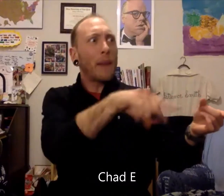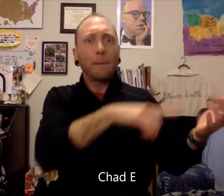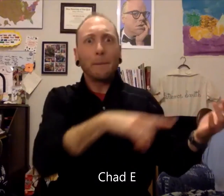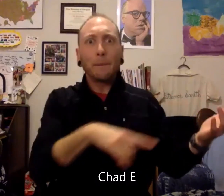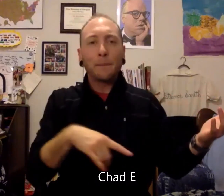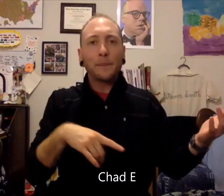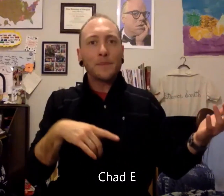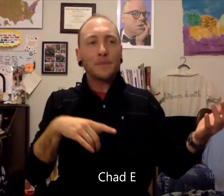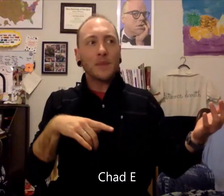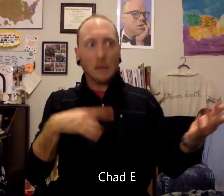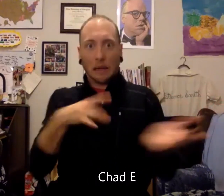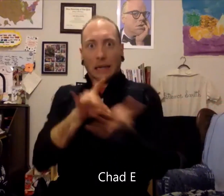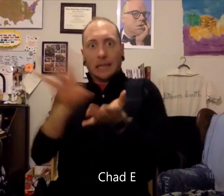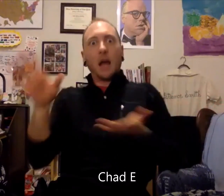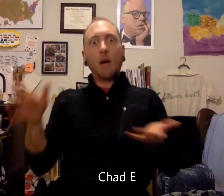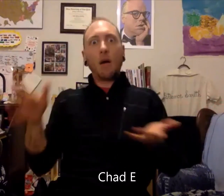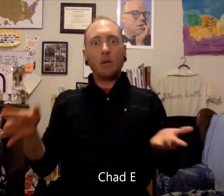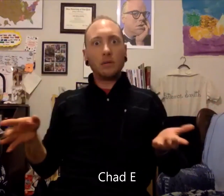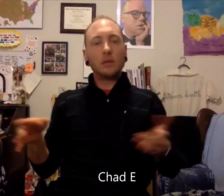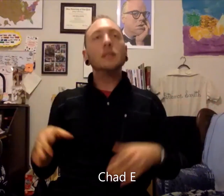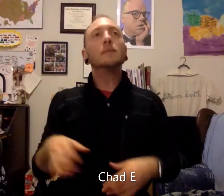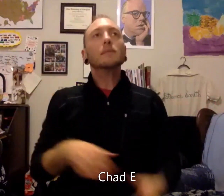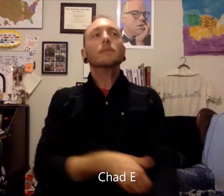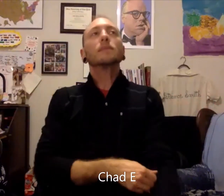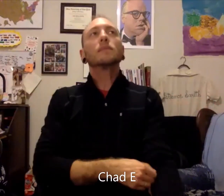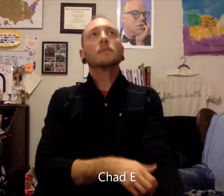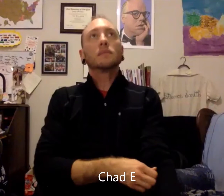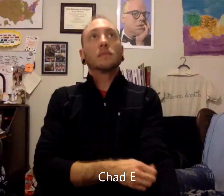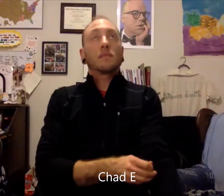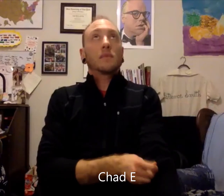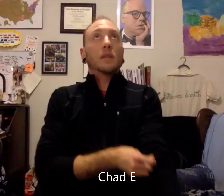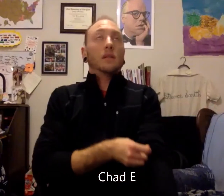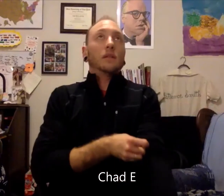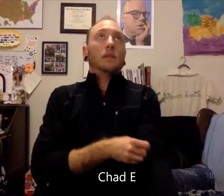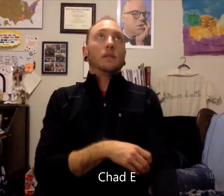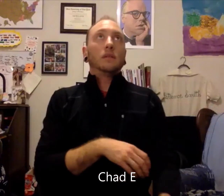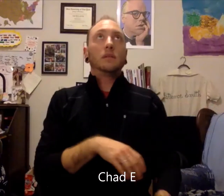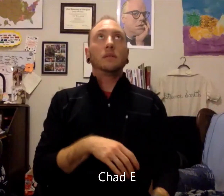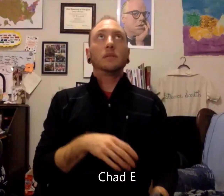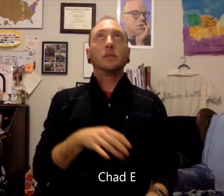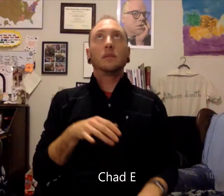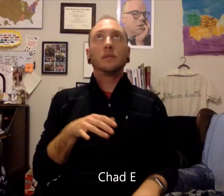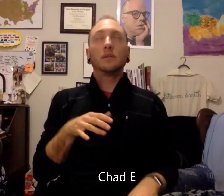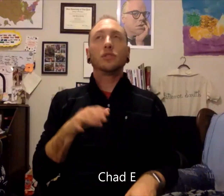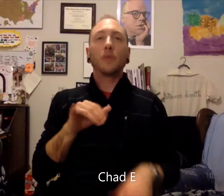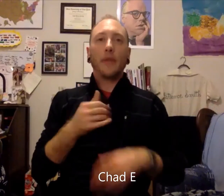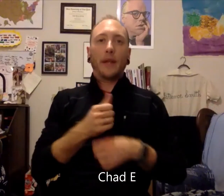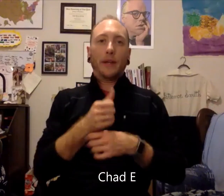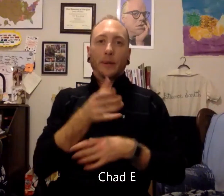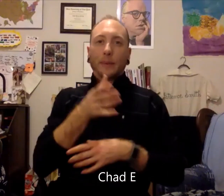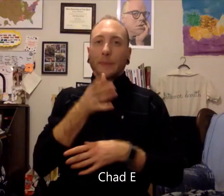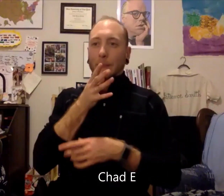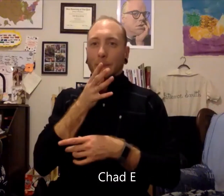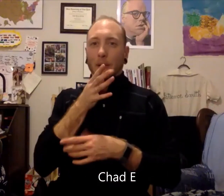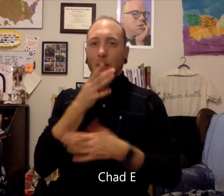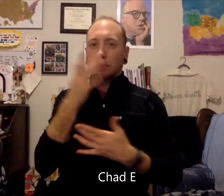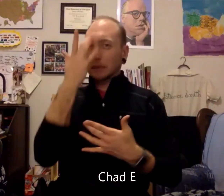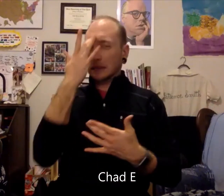so the year ended and, my mom had gotten sick. She had a lung disease of some sort that they didn't exactly know what it was.